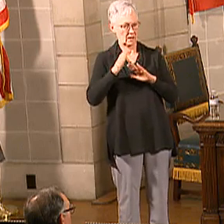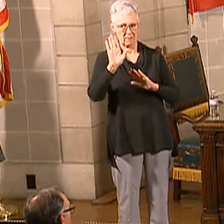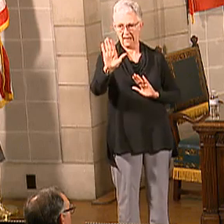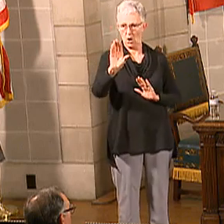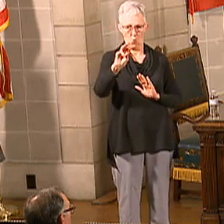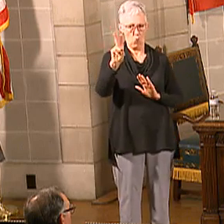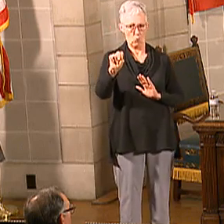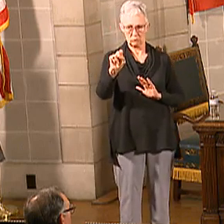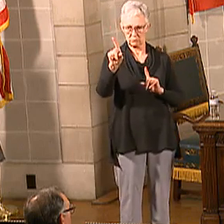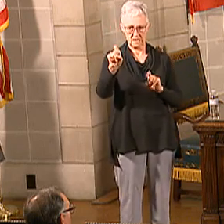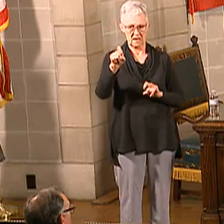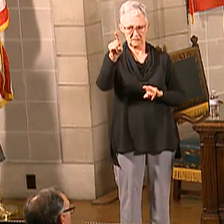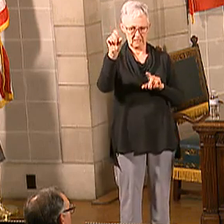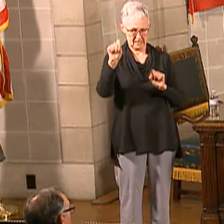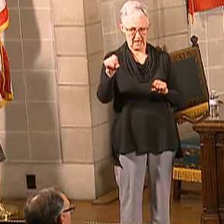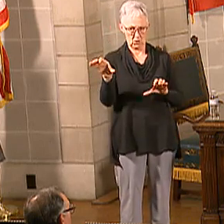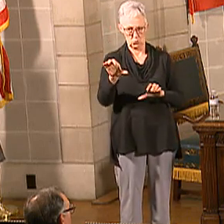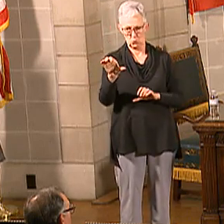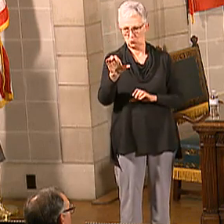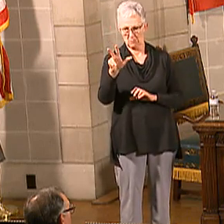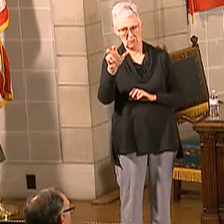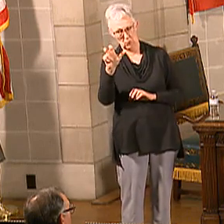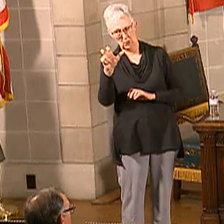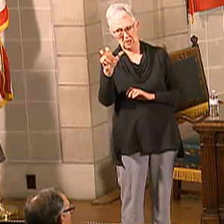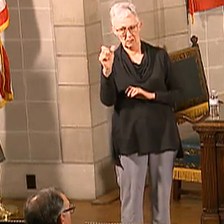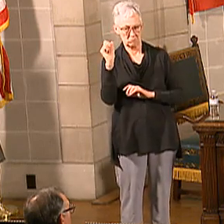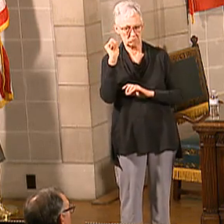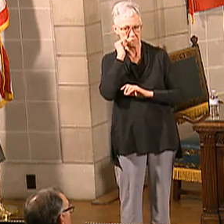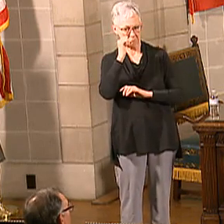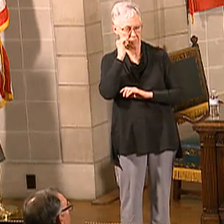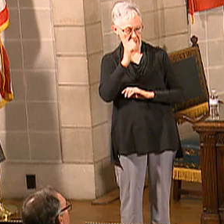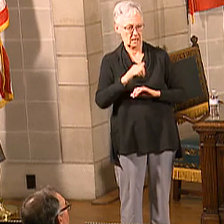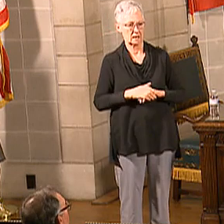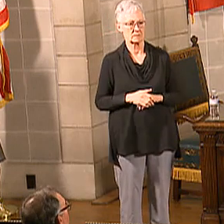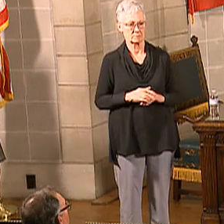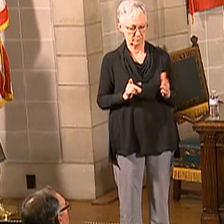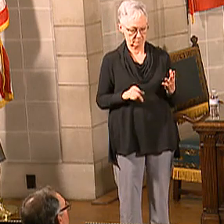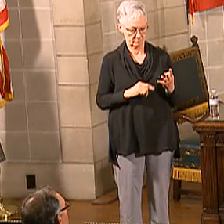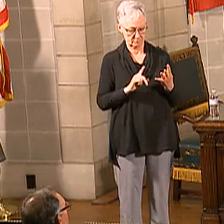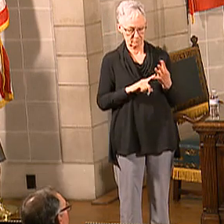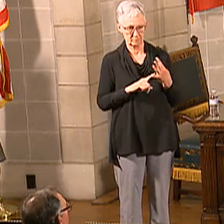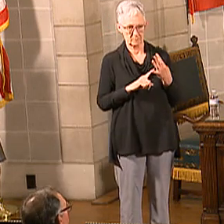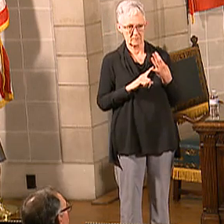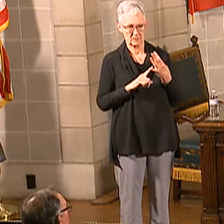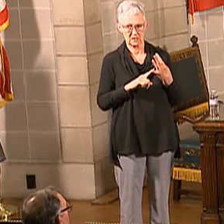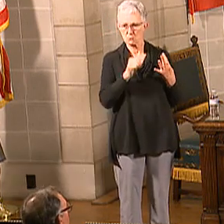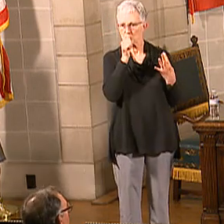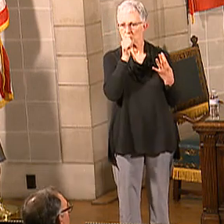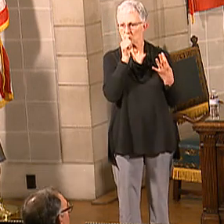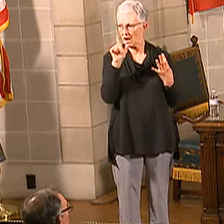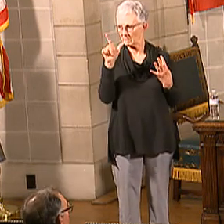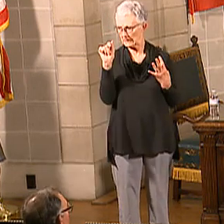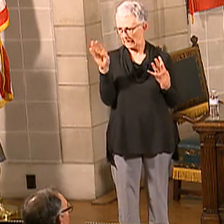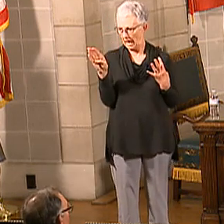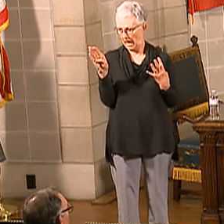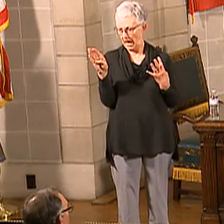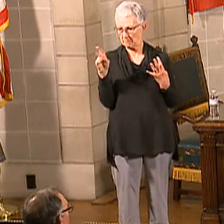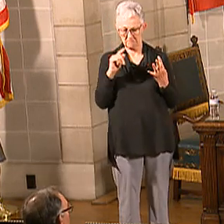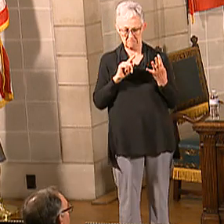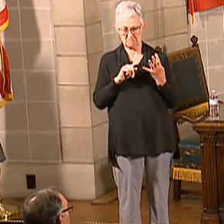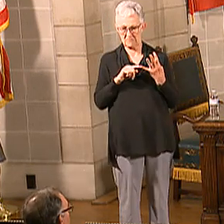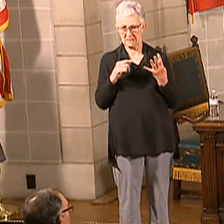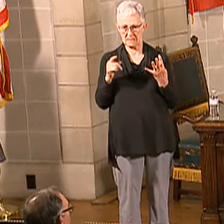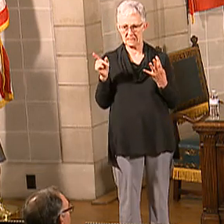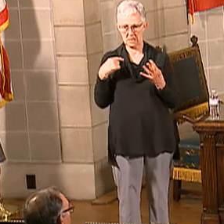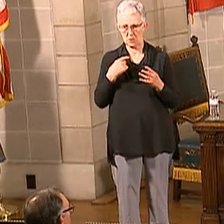to 300, not quite. Then we have the private or the commercial labs out there that we're getting about 200 a day. So